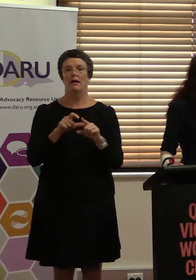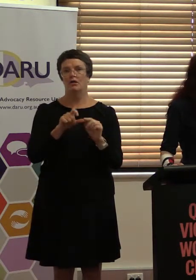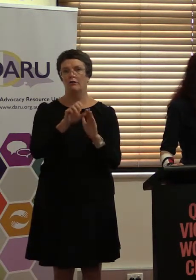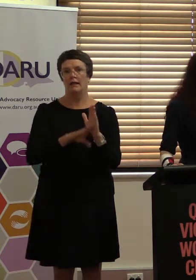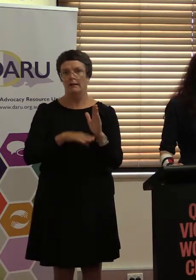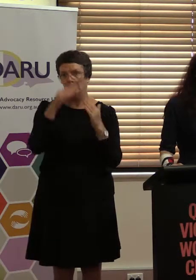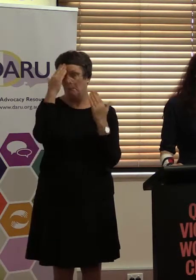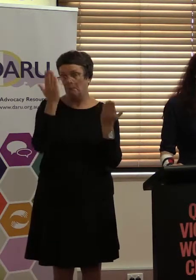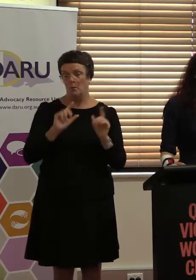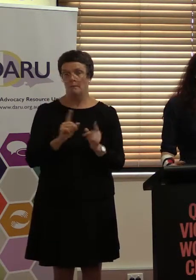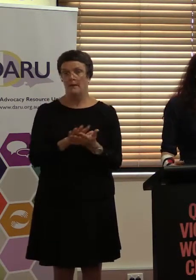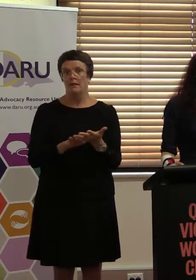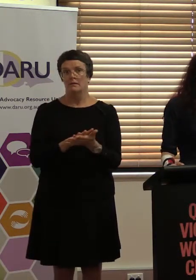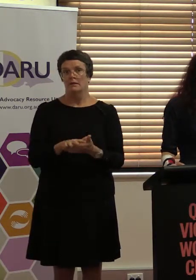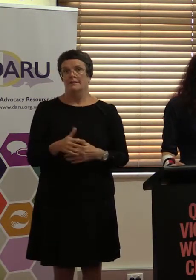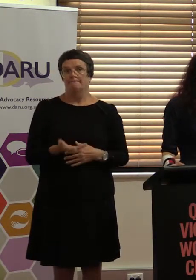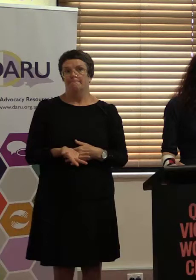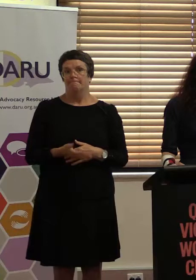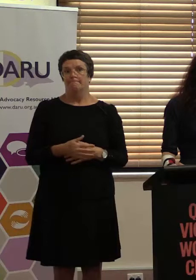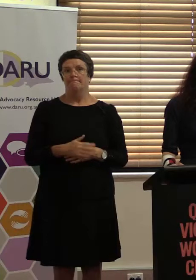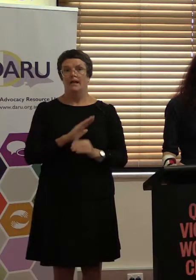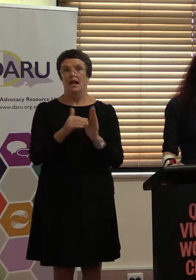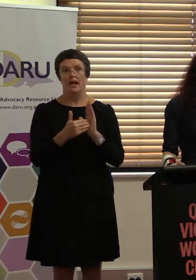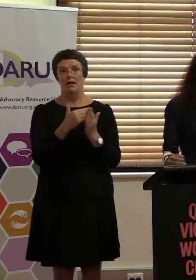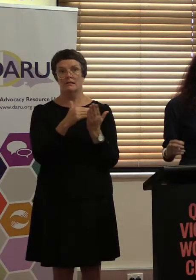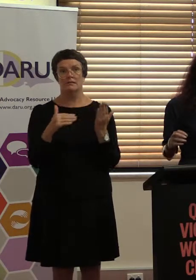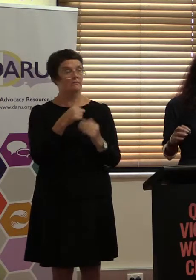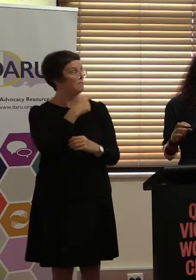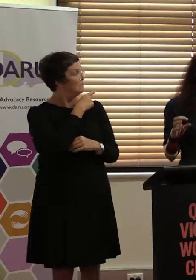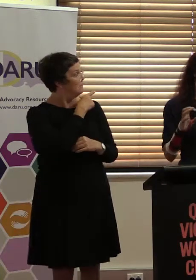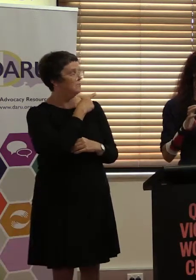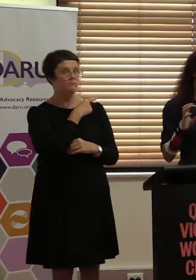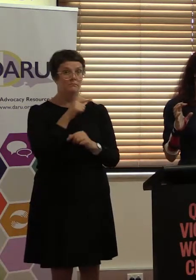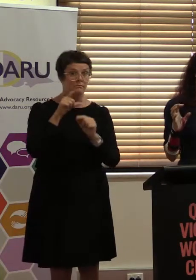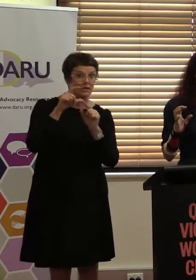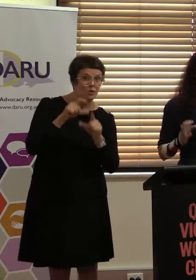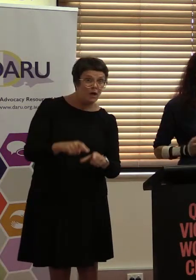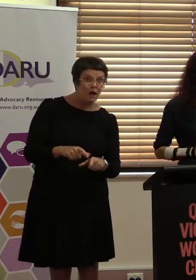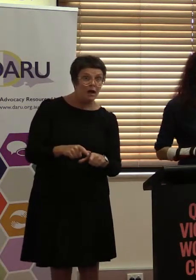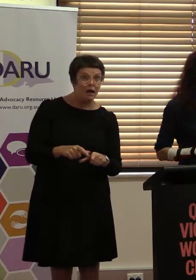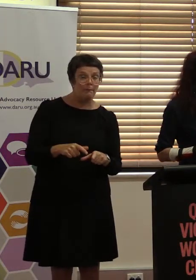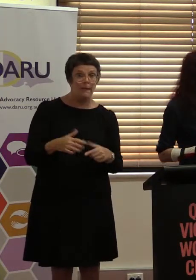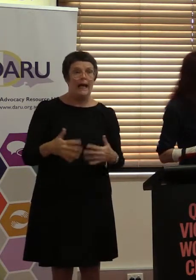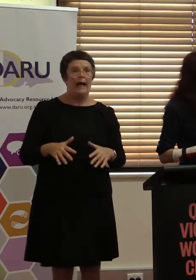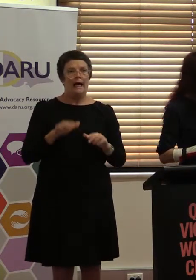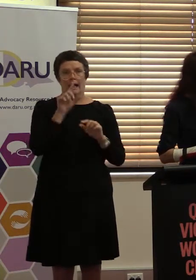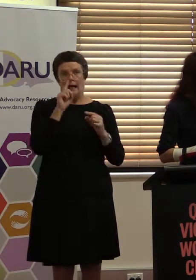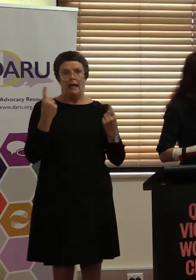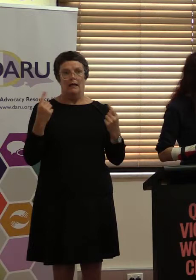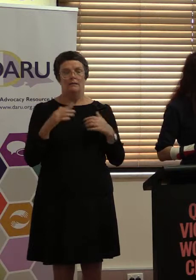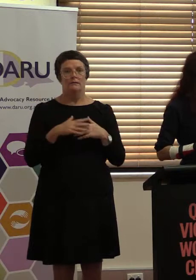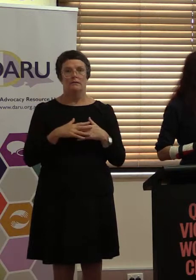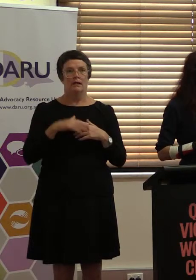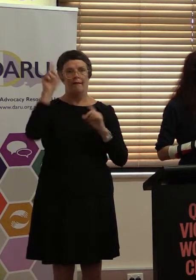And I guess the last one is it too hard? I see people dancing around the edges like the current